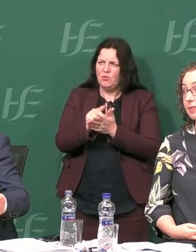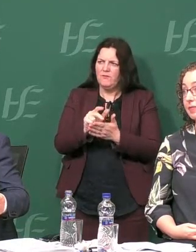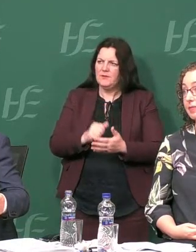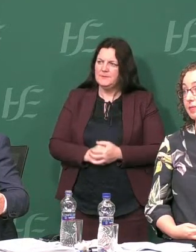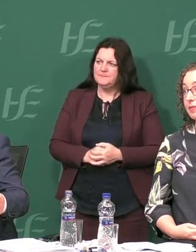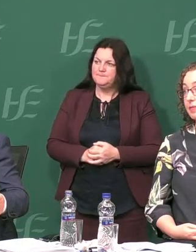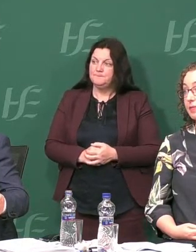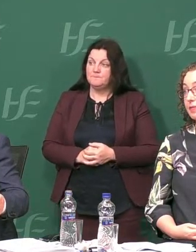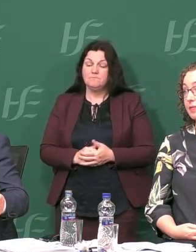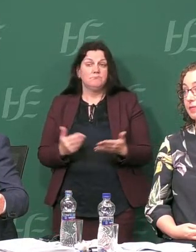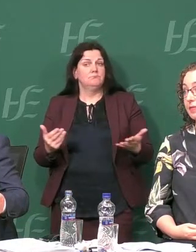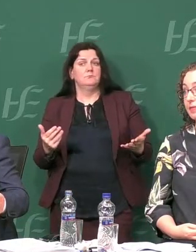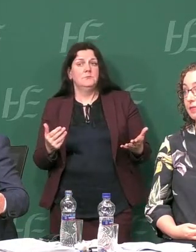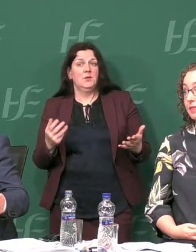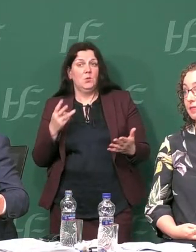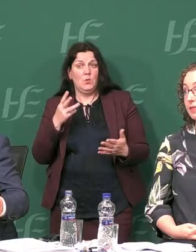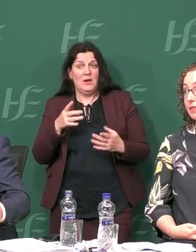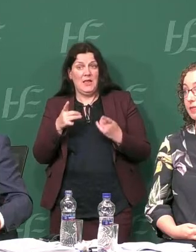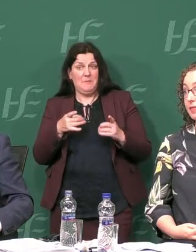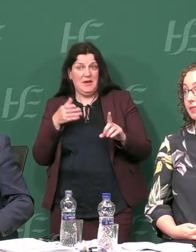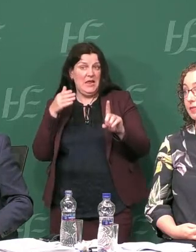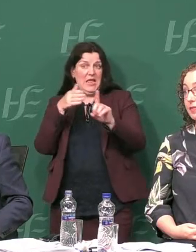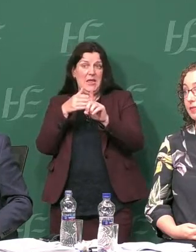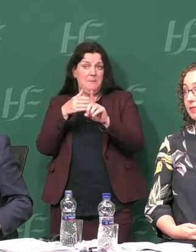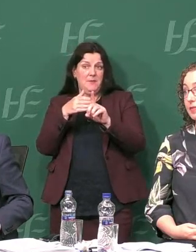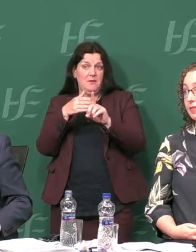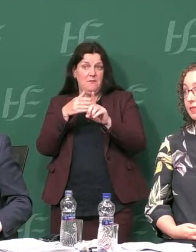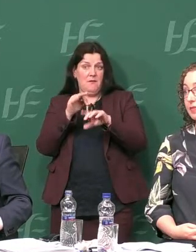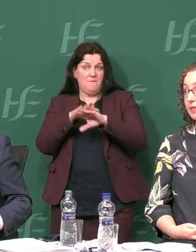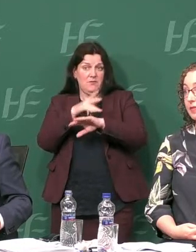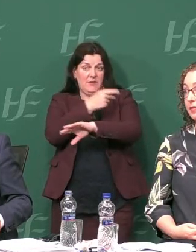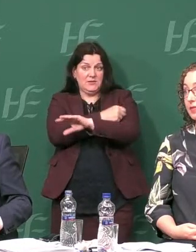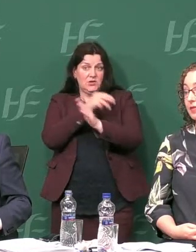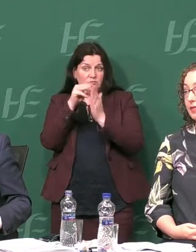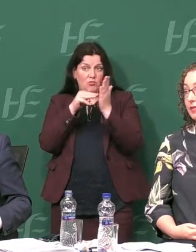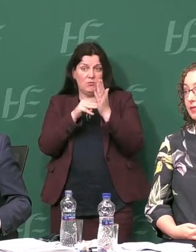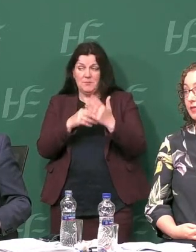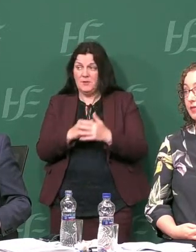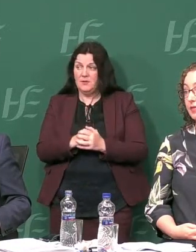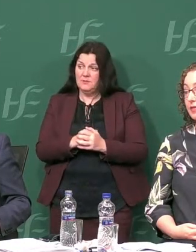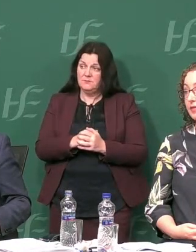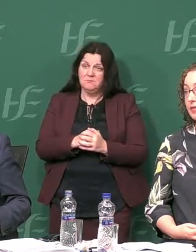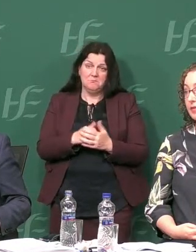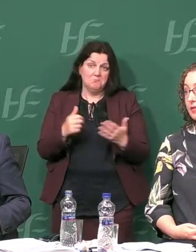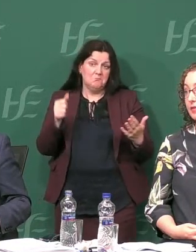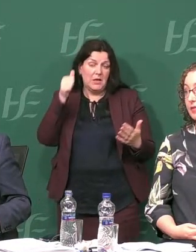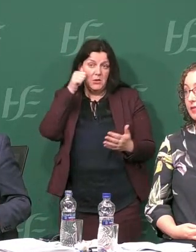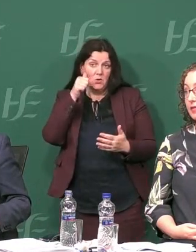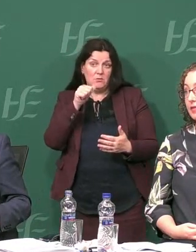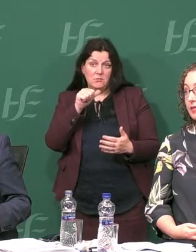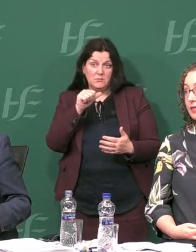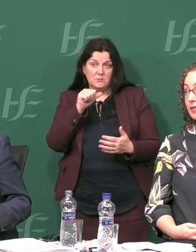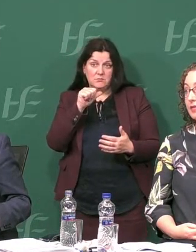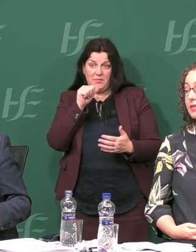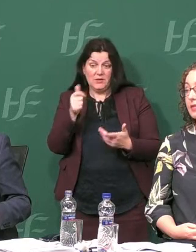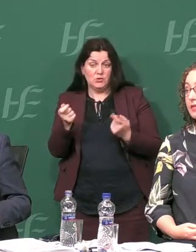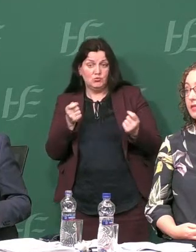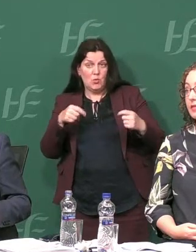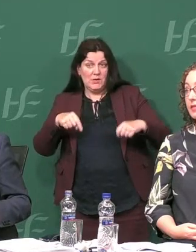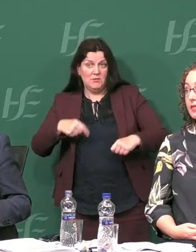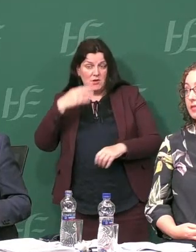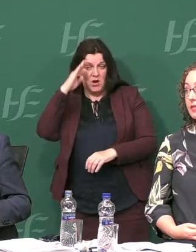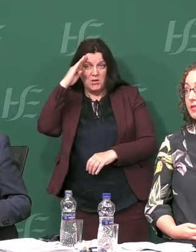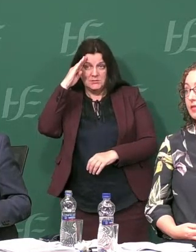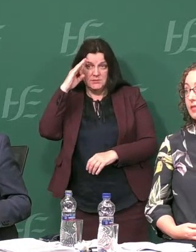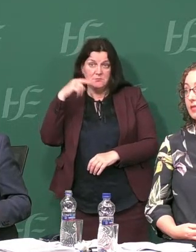it be an eventual aim, presumably, of the vaccination programme? I know it's not something that we control here in Ireland, but is it